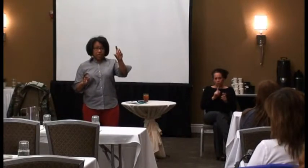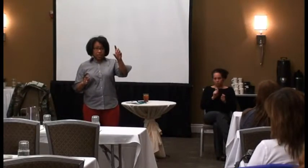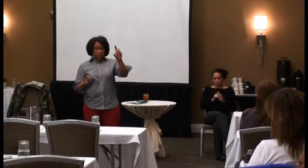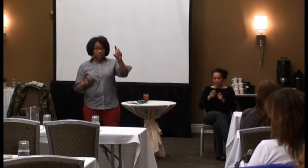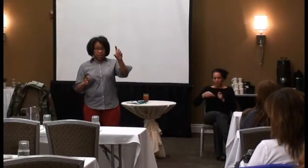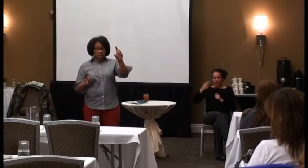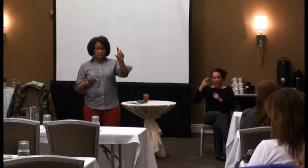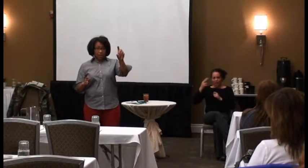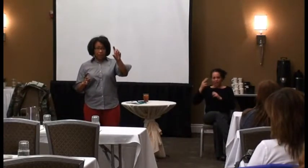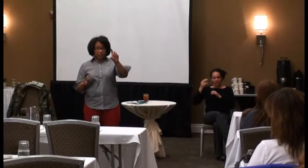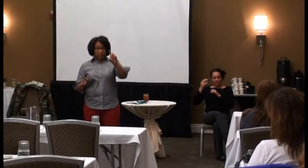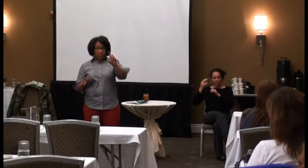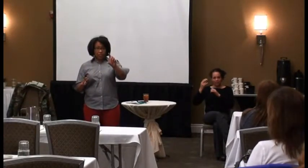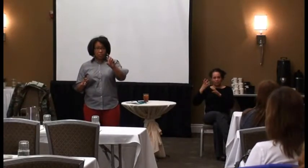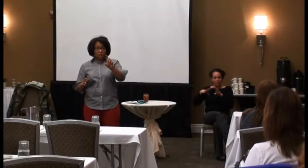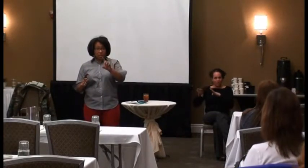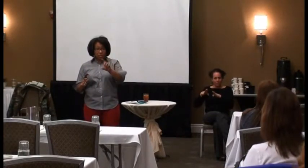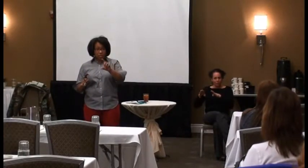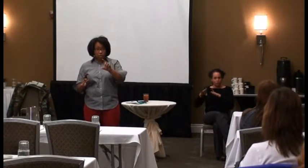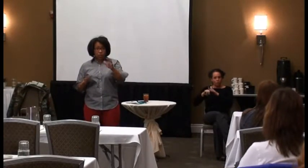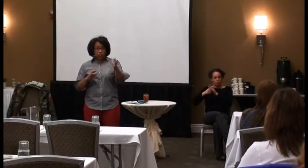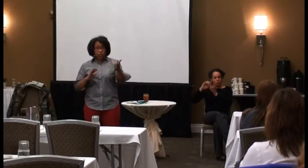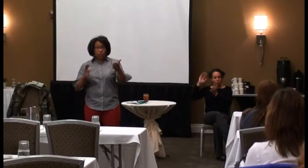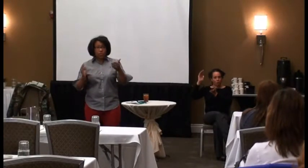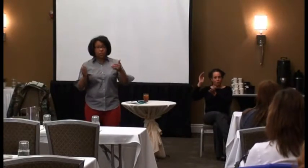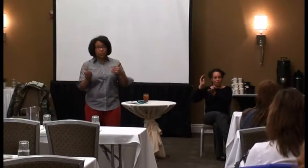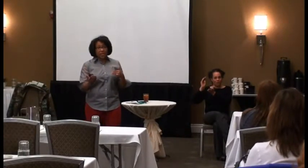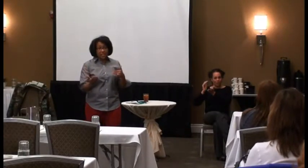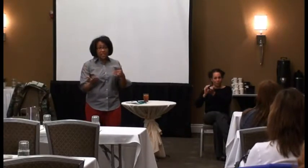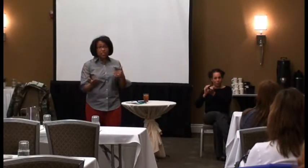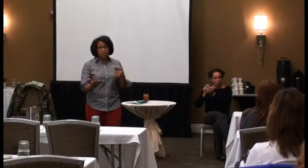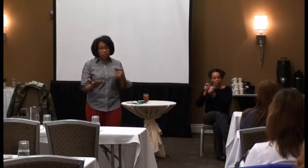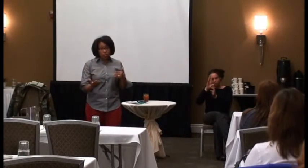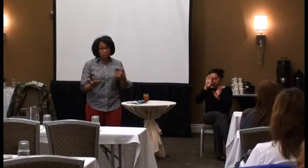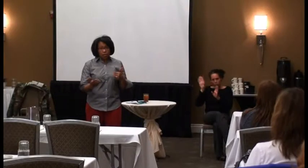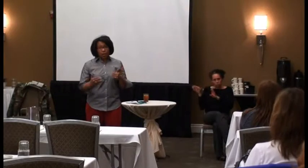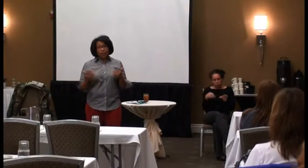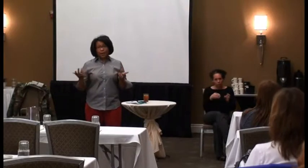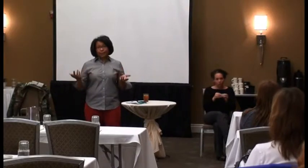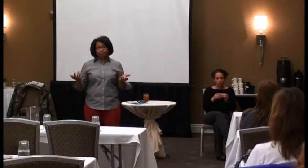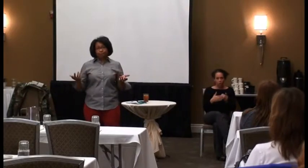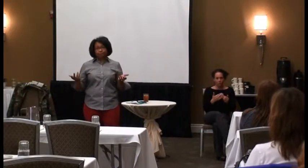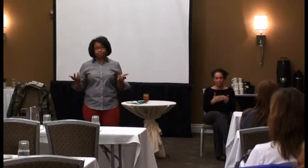behaviors that you see that start to diminish or that you can redirect easier?